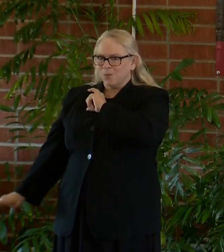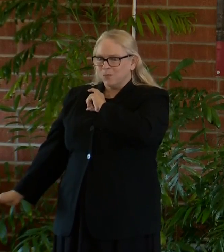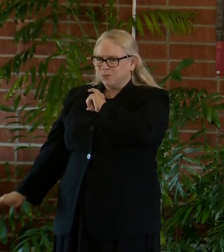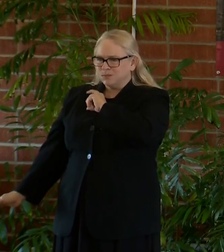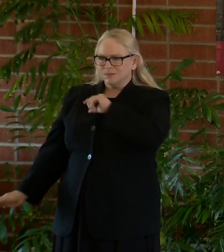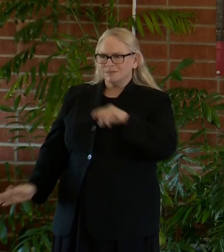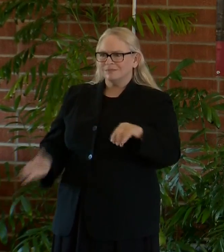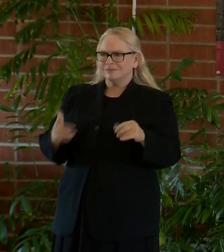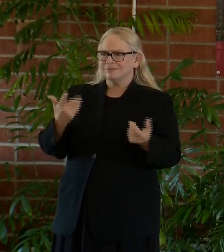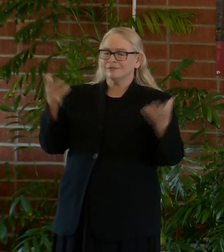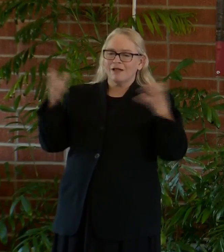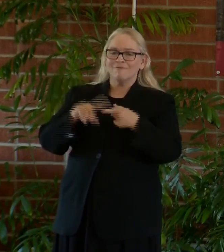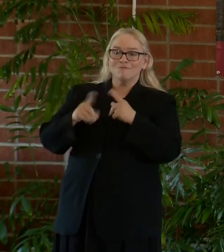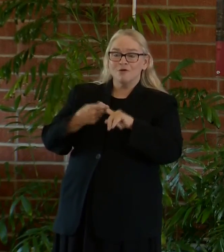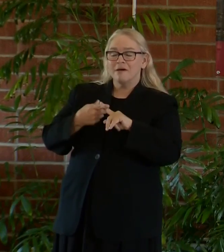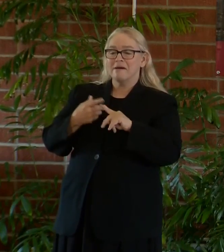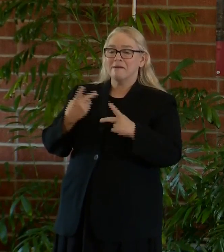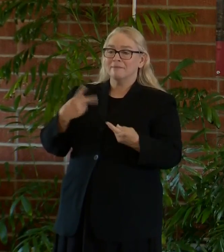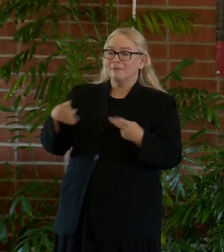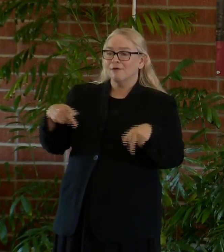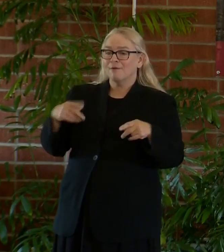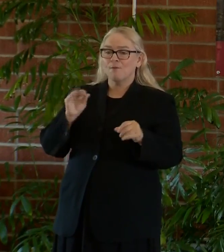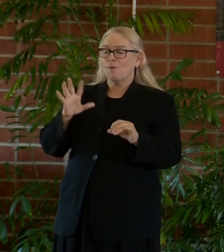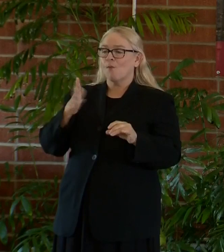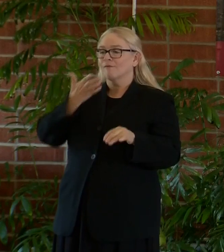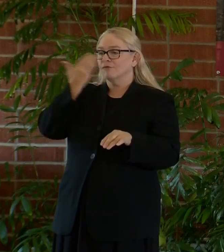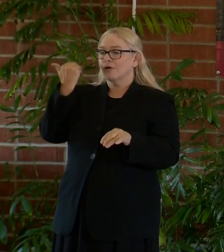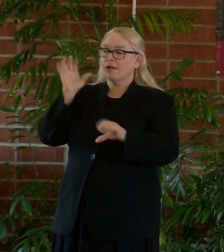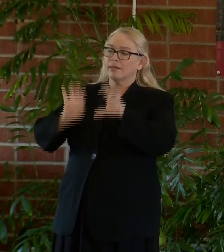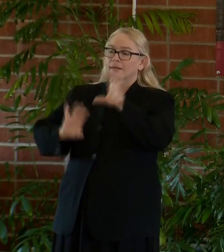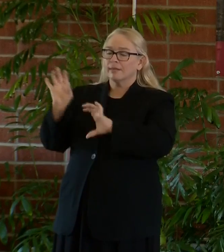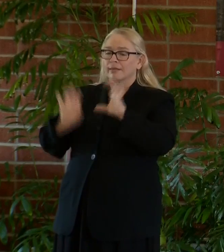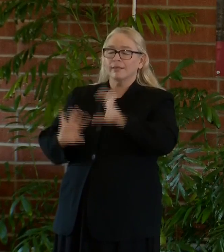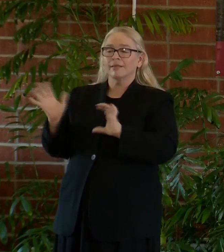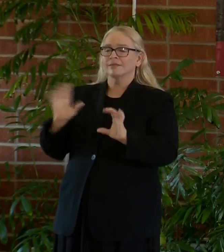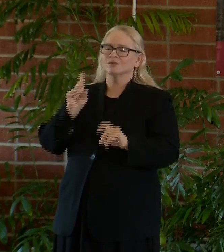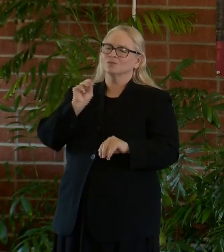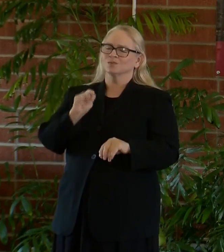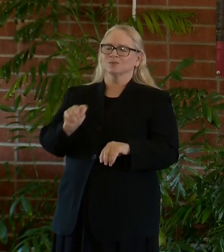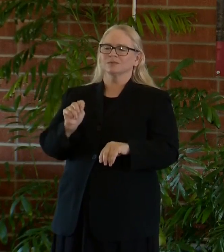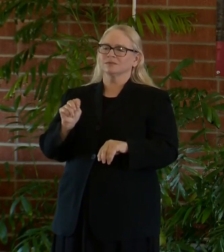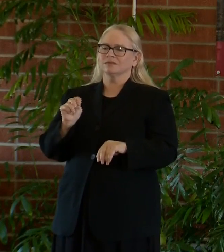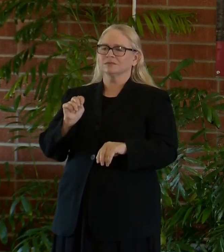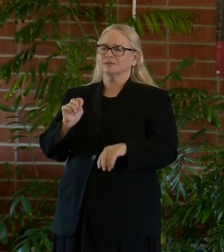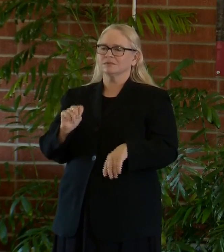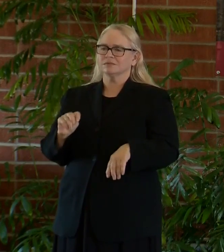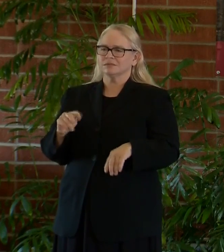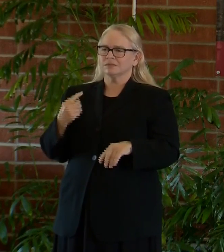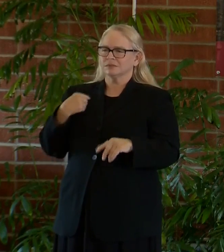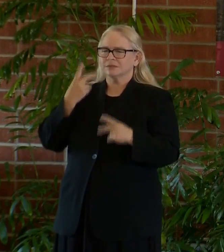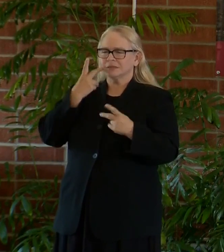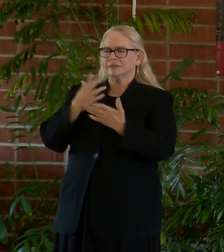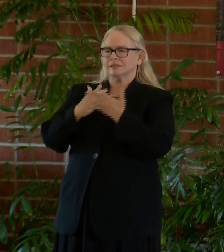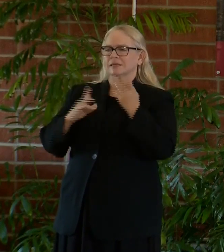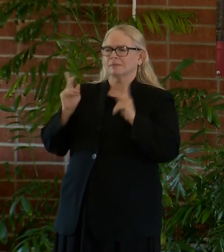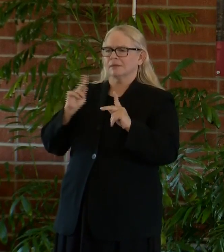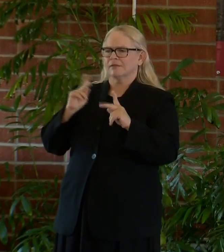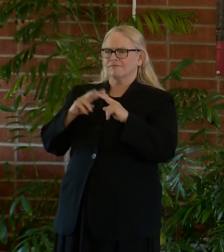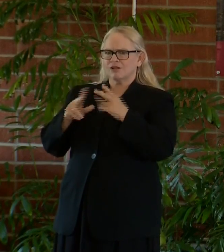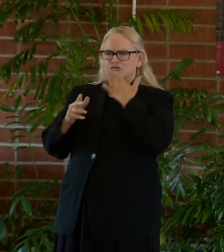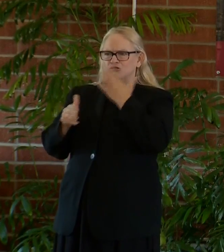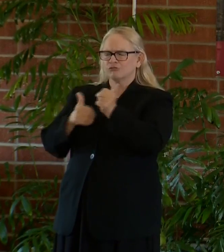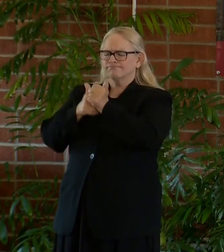lunch, perhaps before and after work, but we're also seeing people that may be very, very vigilant in terms of face